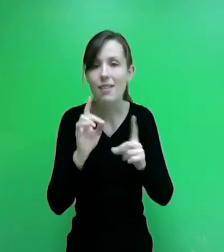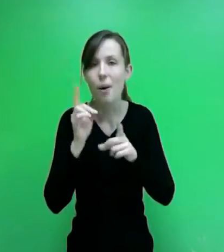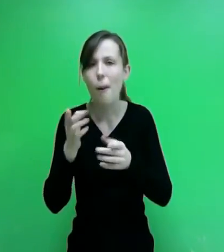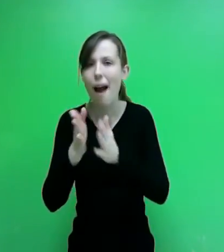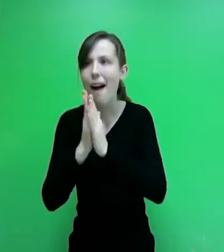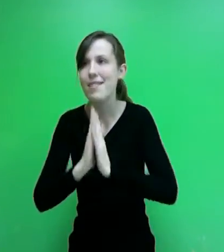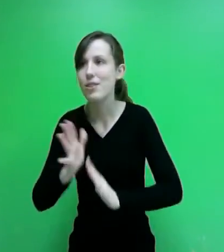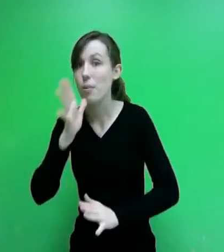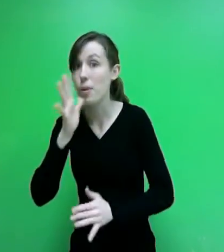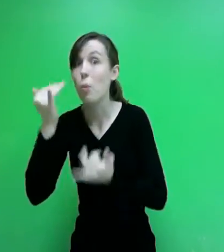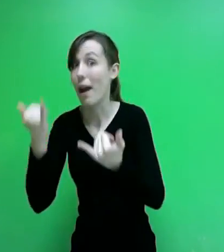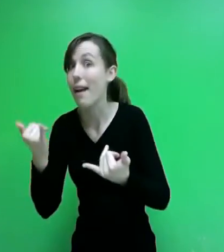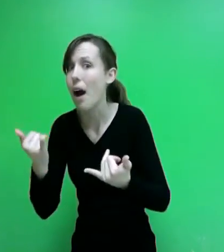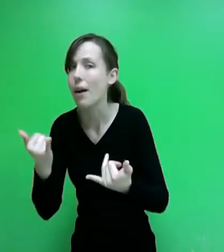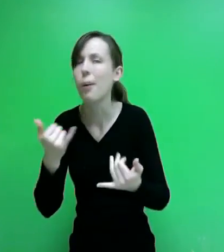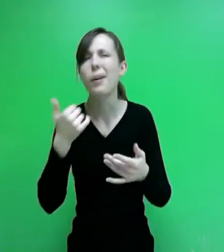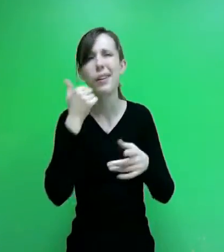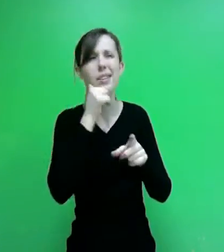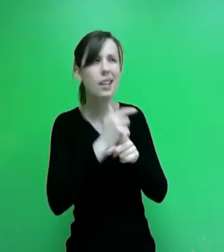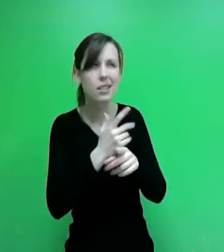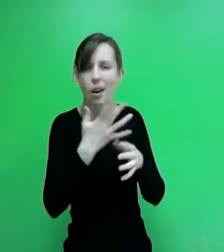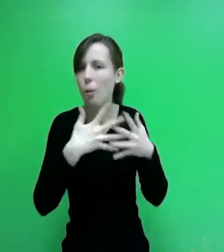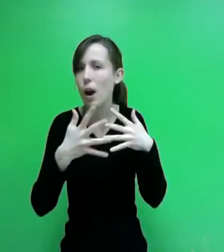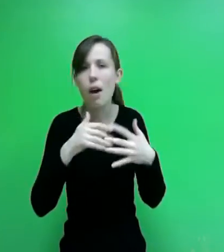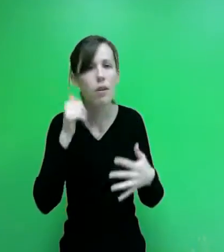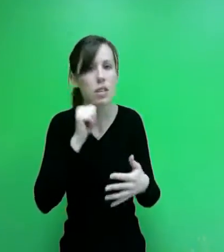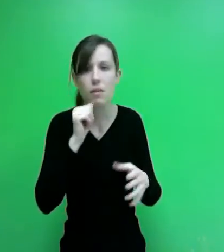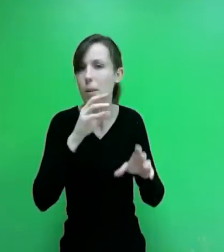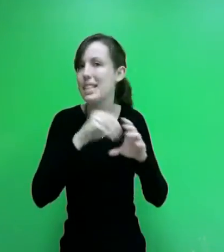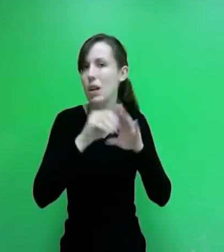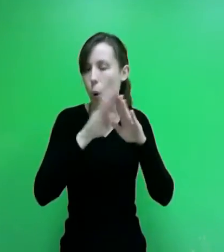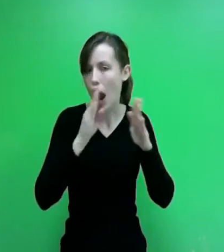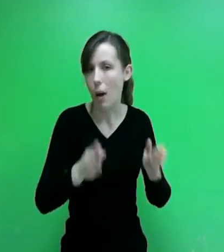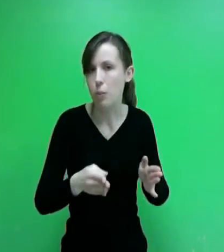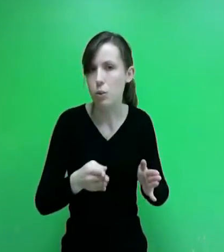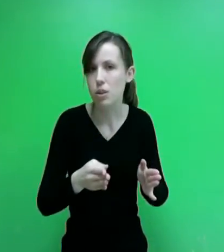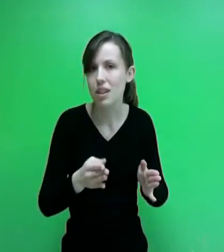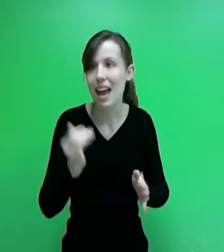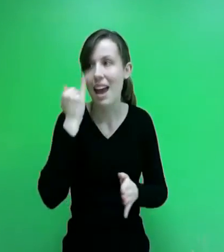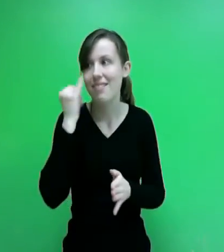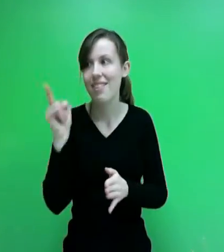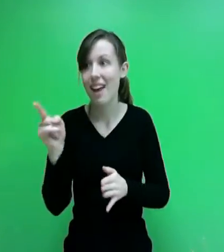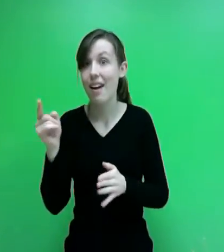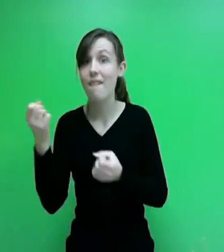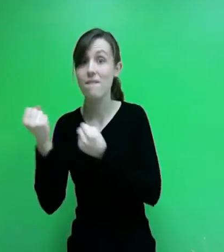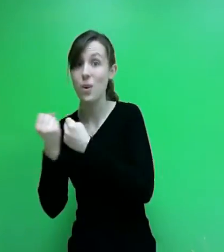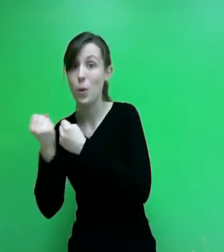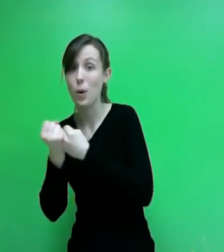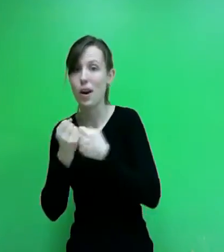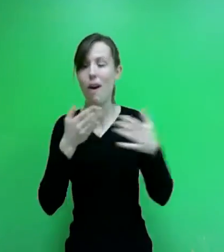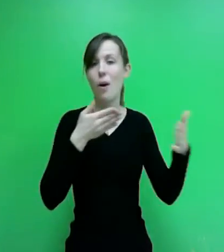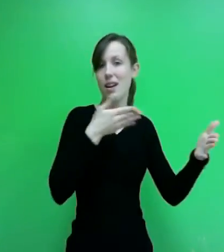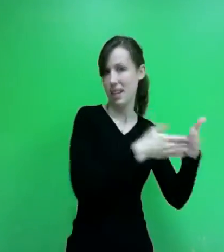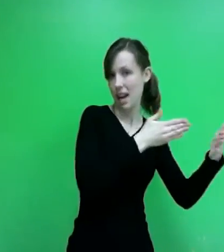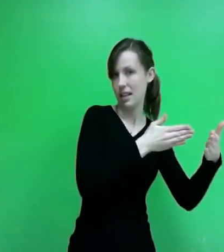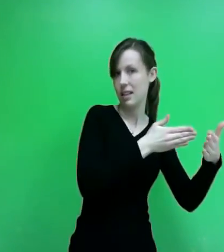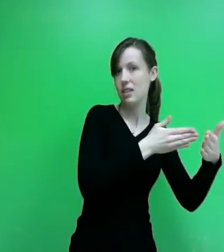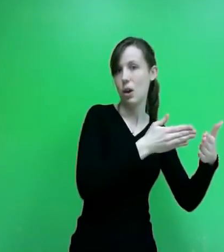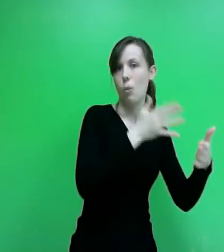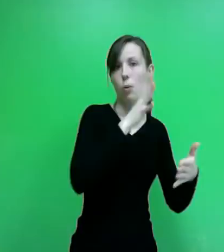mother right now, or your sister, whatever female is in your house, if they are for or against women's suffrage. Now, before you go do